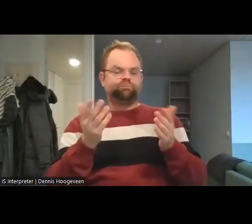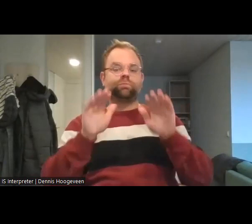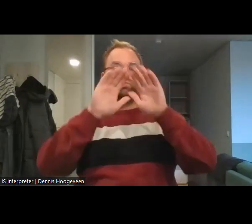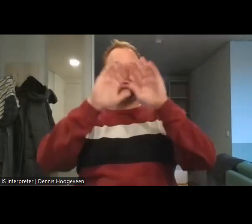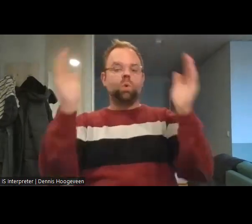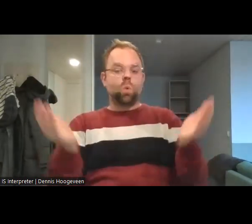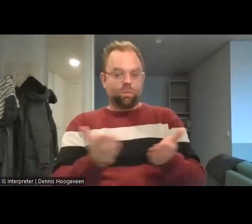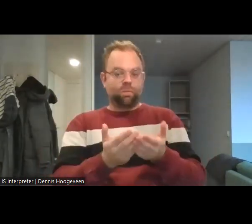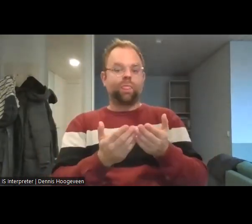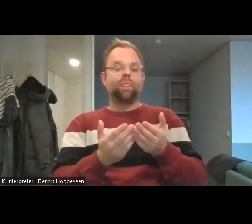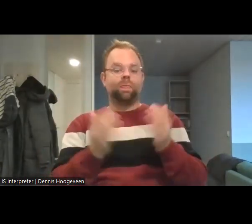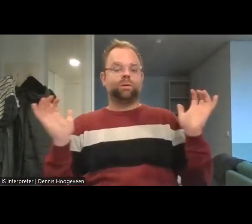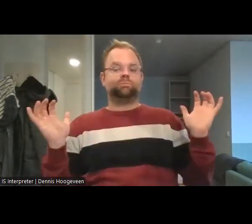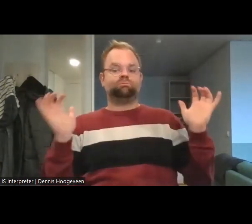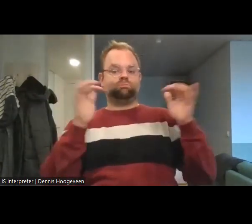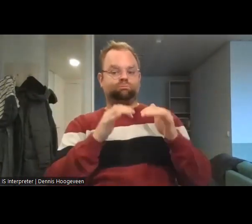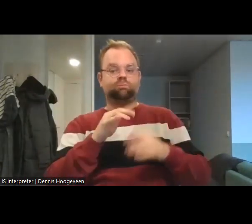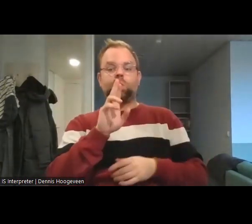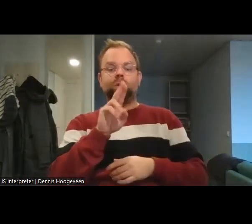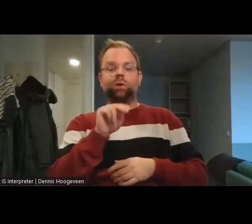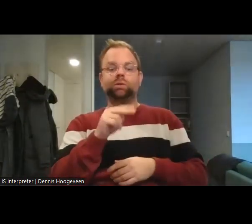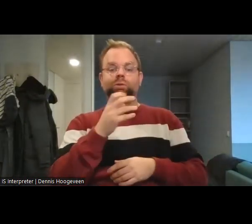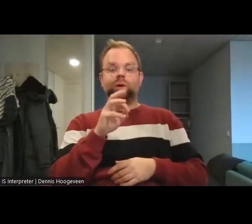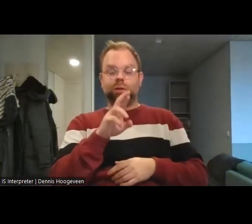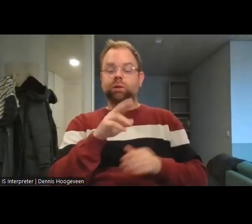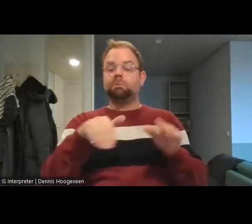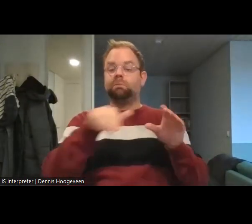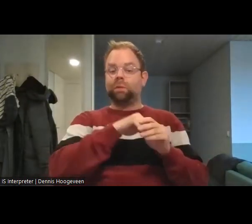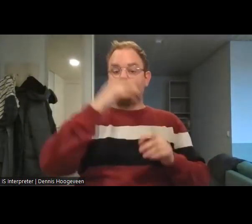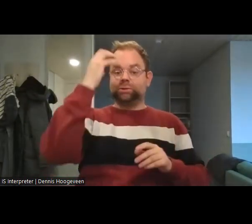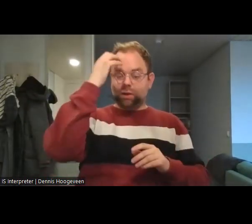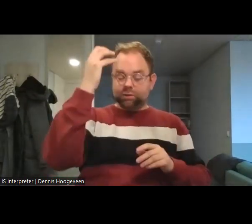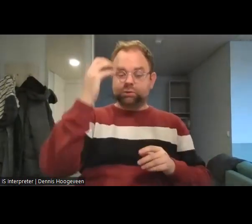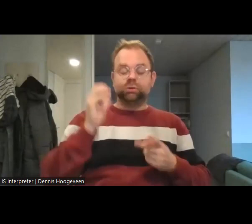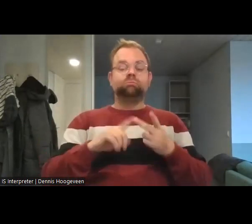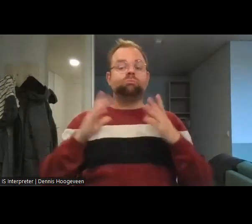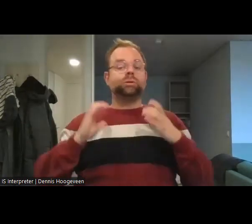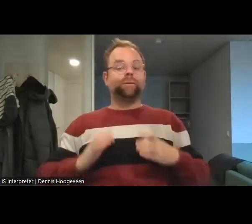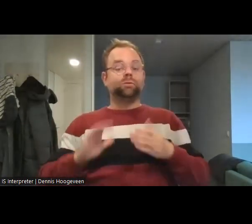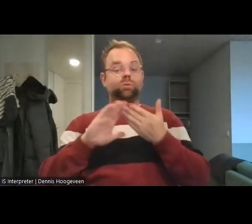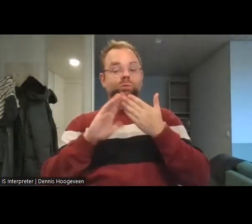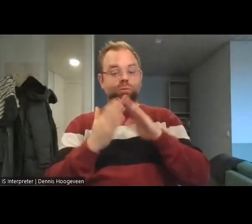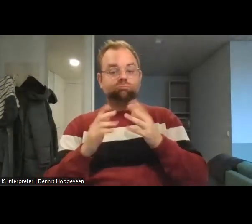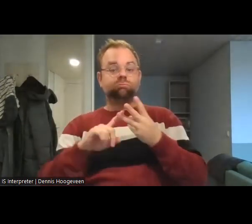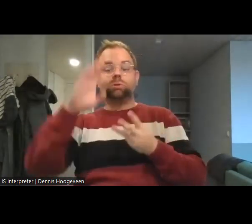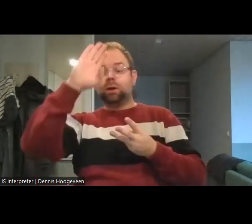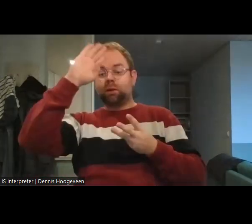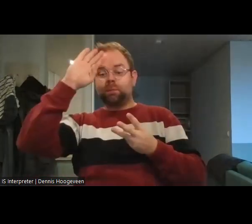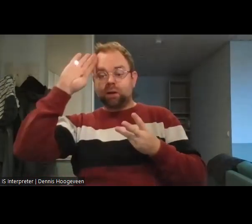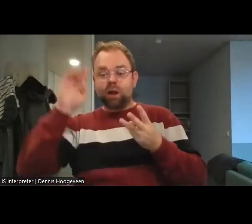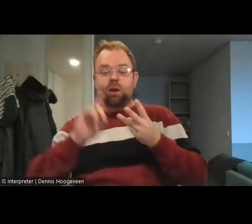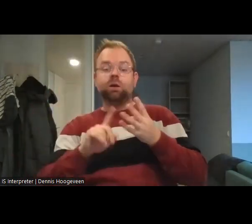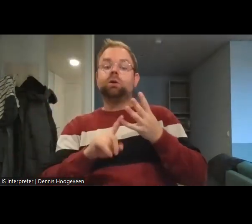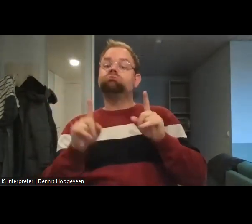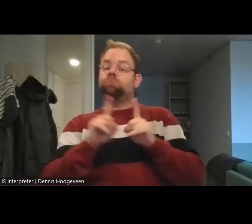society, NGOs, organizations of persons with disabilities, refugee-led organizations